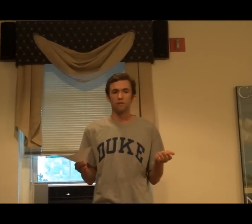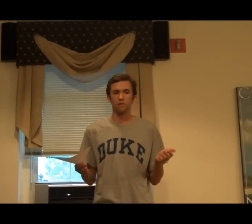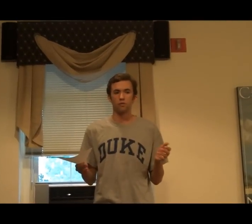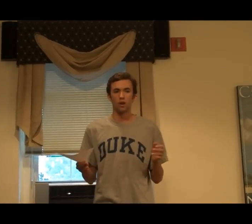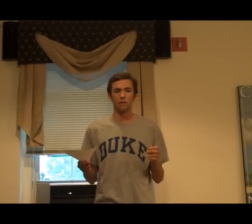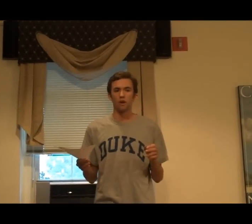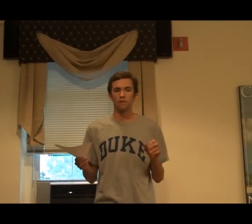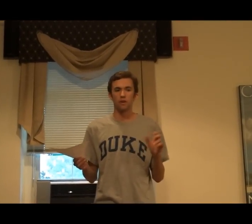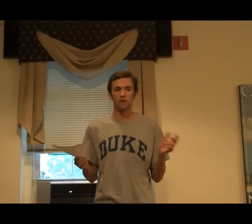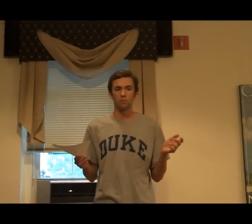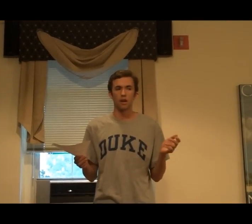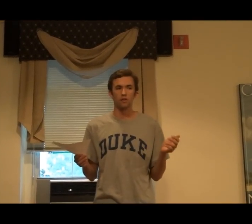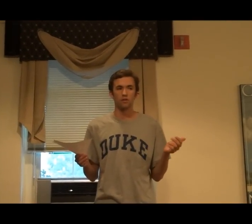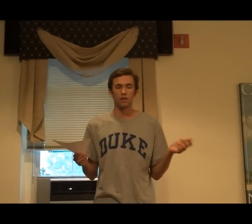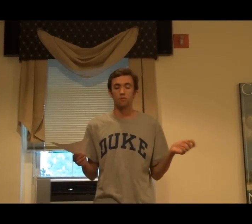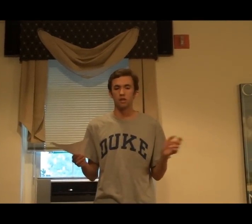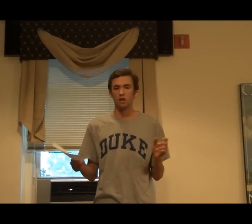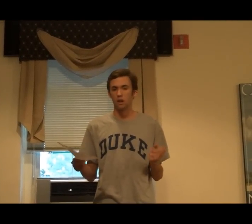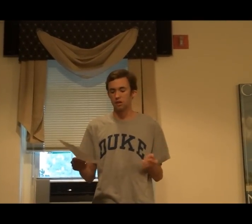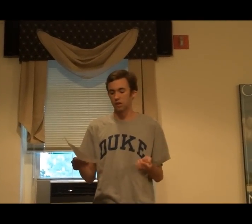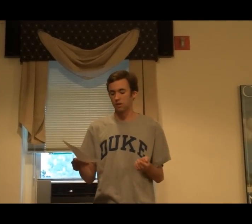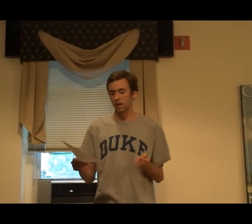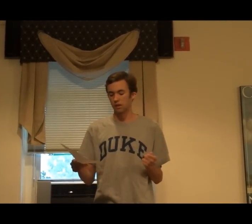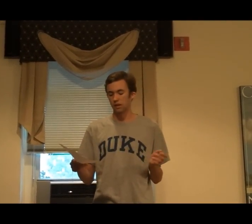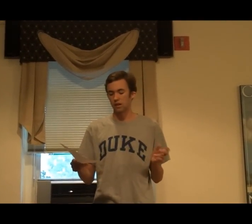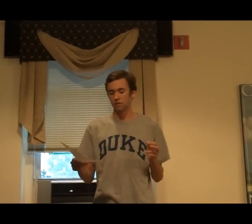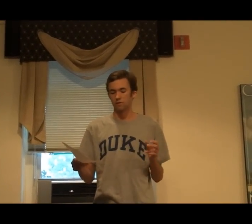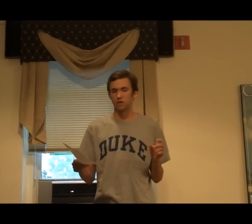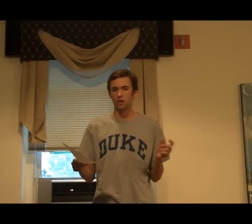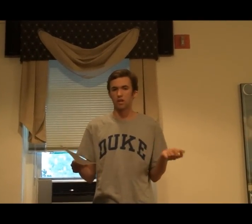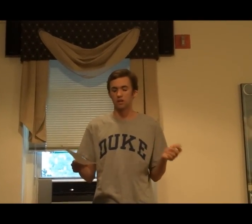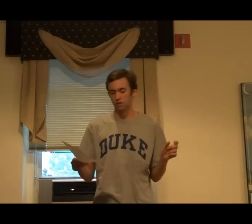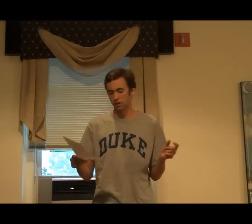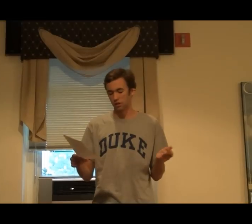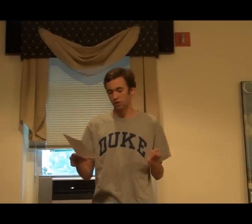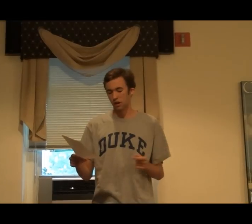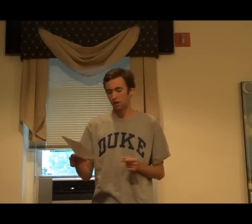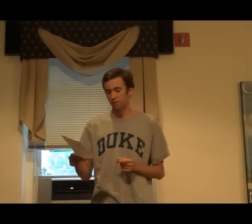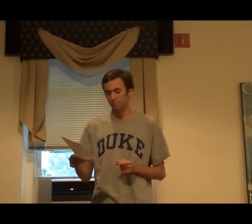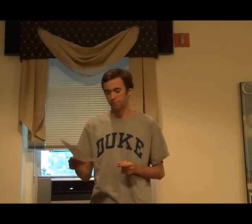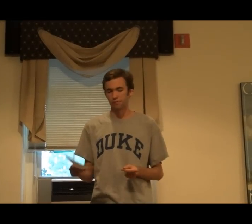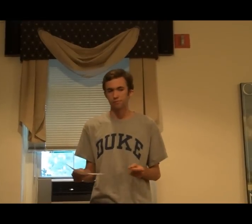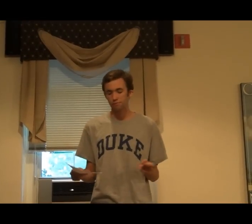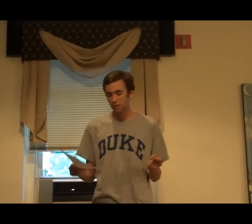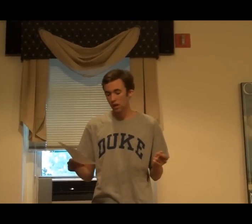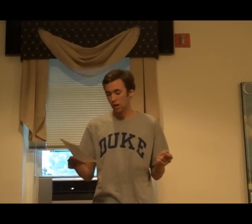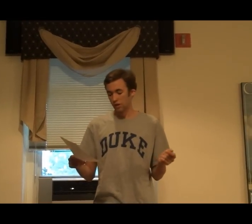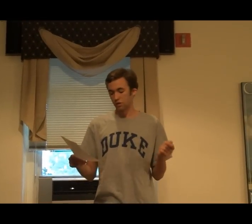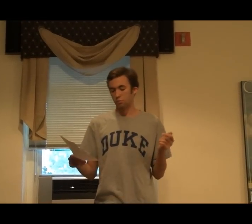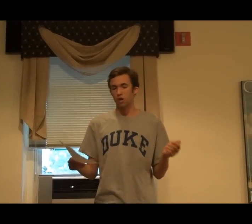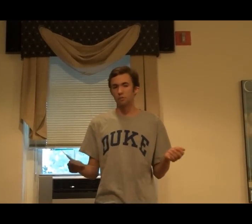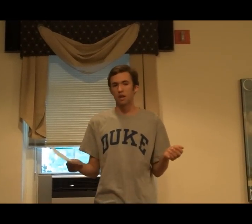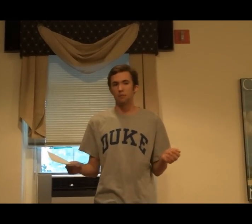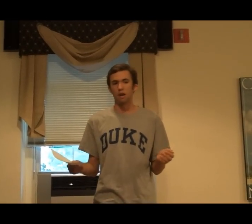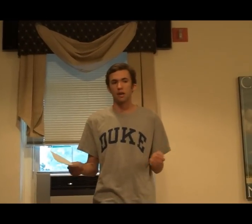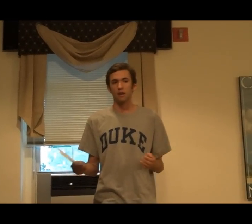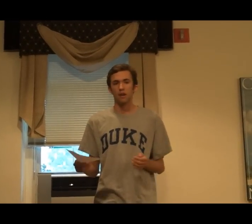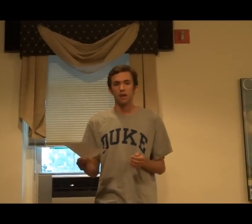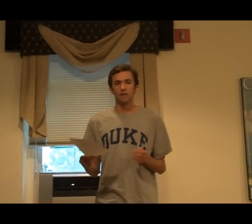the grammatical subject and object, like in the case of DAR Tickle DAR. So the point I'm trying to make is